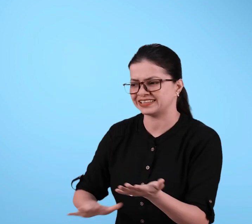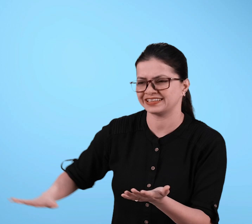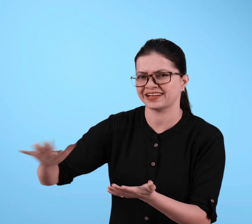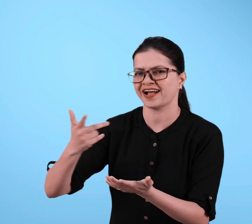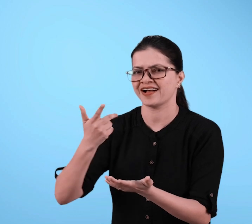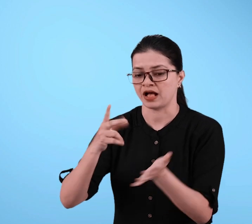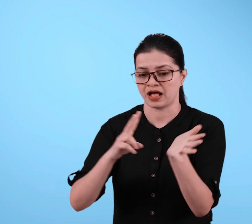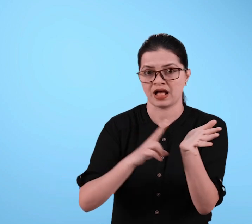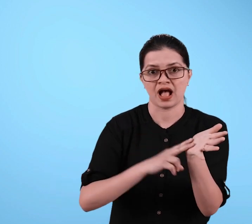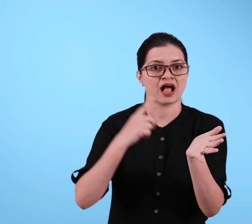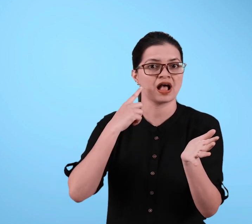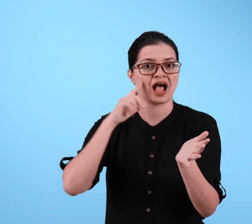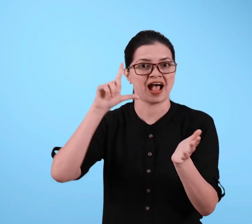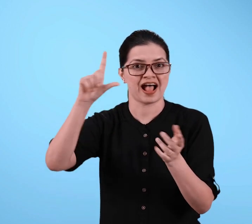and were used for making fabrics.